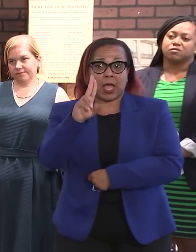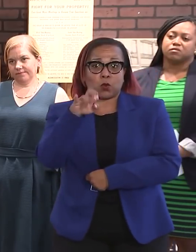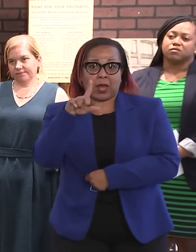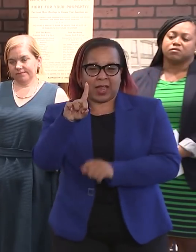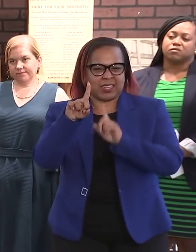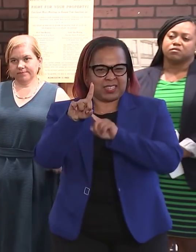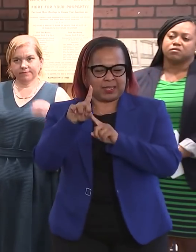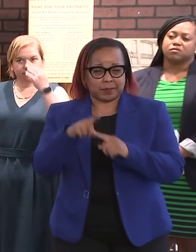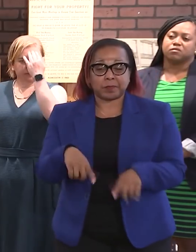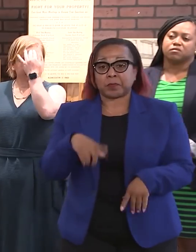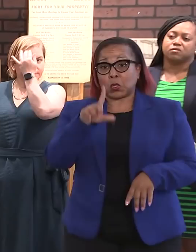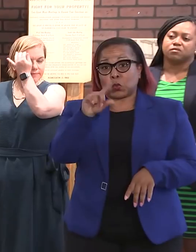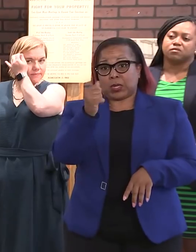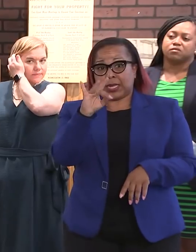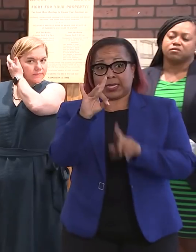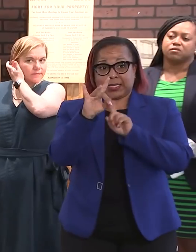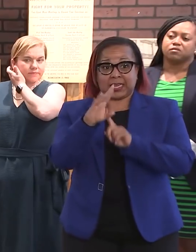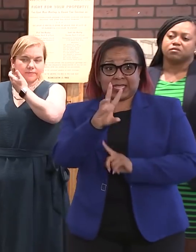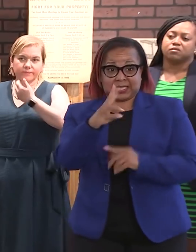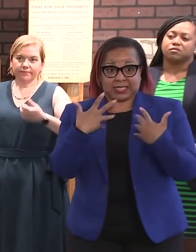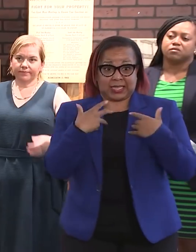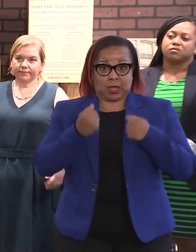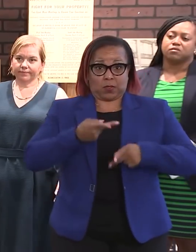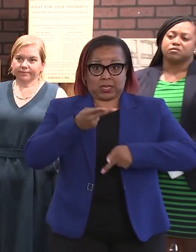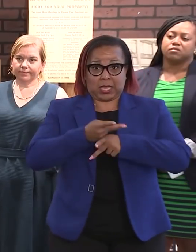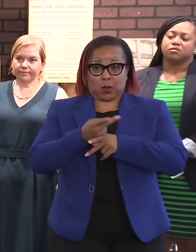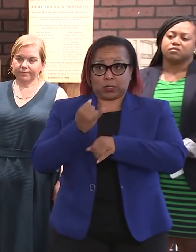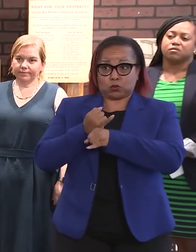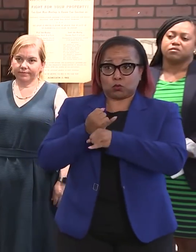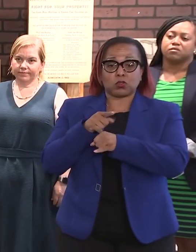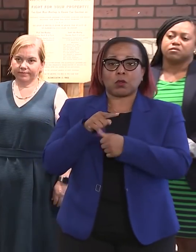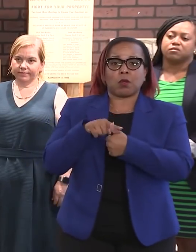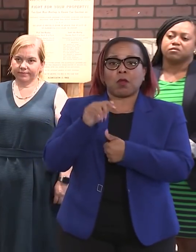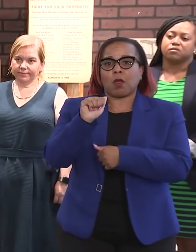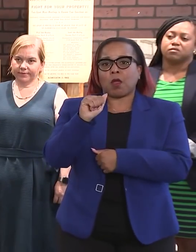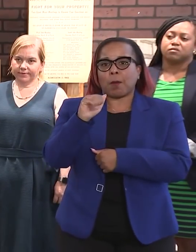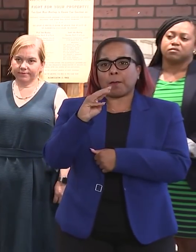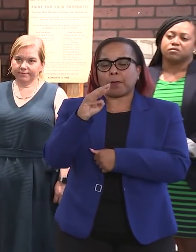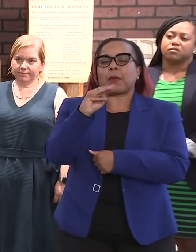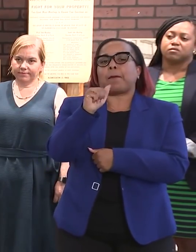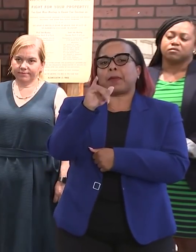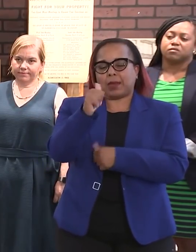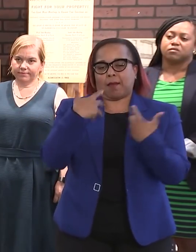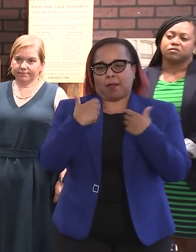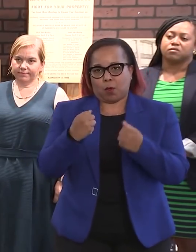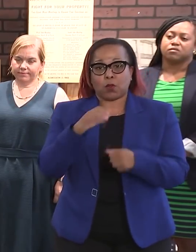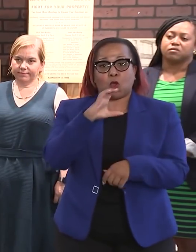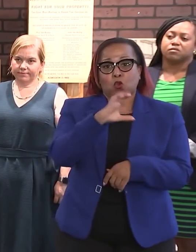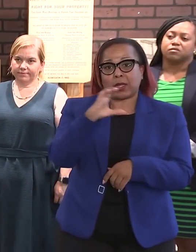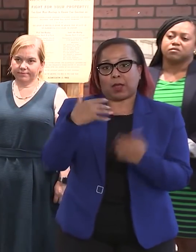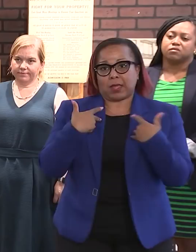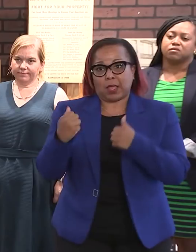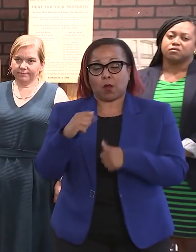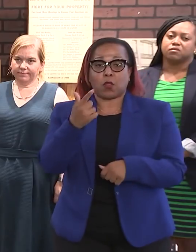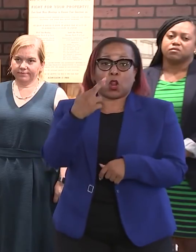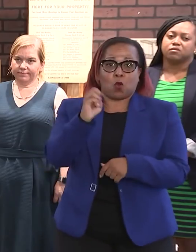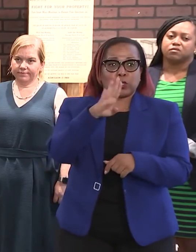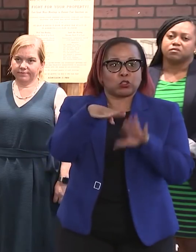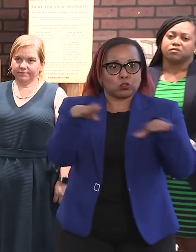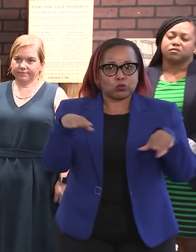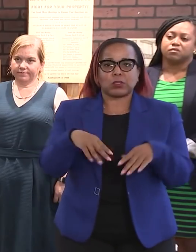United. In 2018, 6 healthcare institutions, including Amita Health, Cook County Health, Lurie